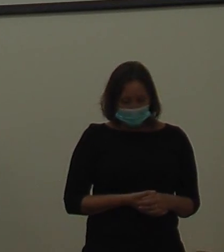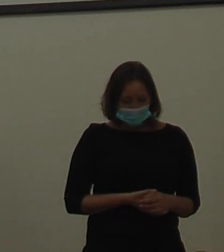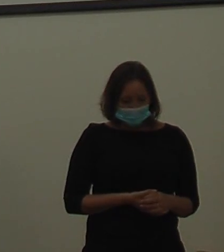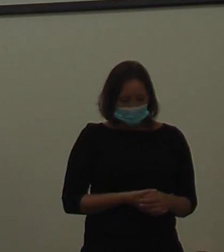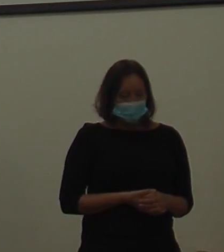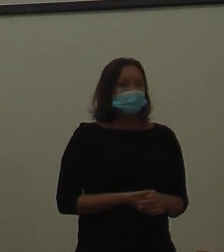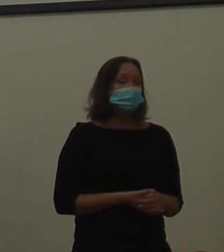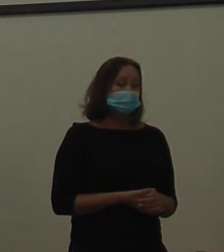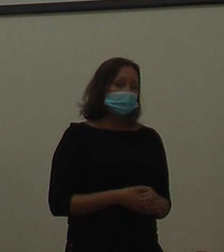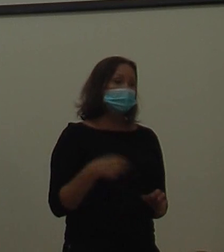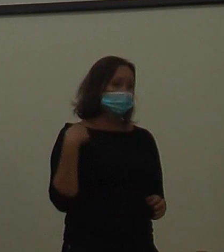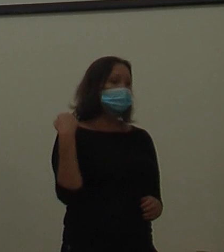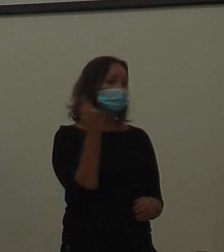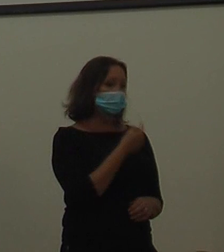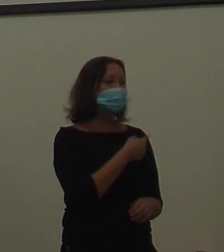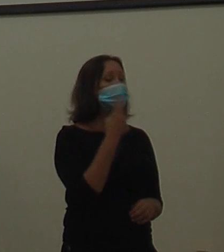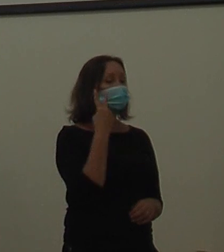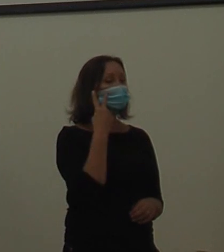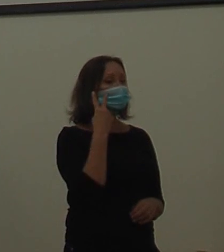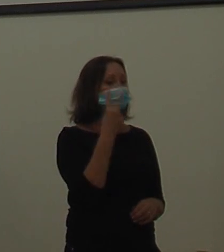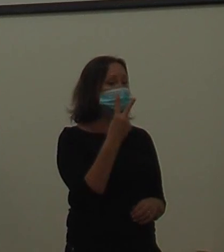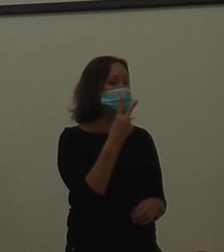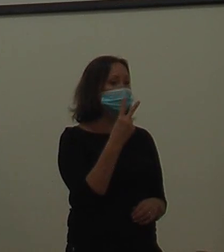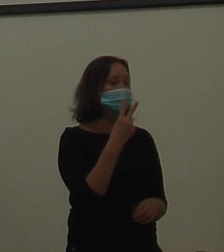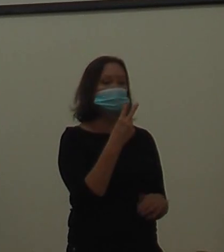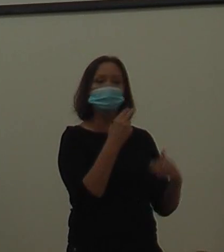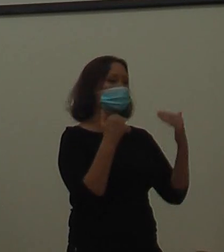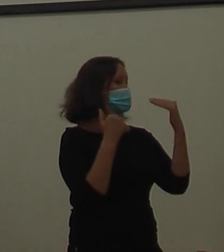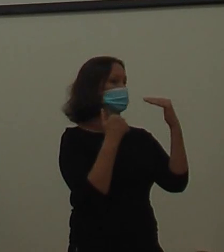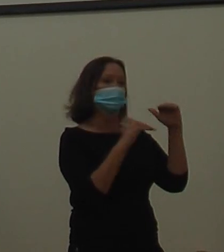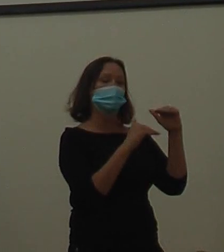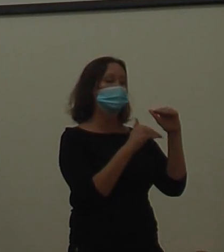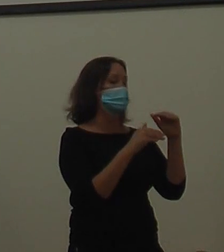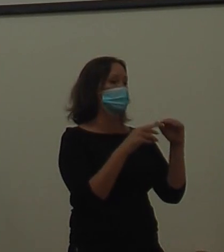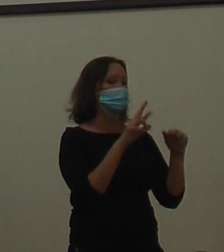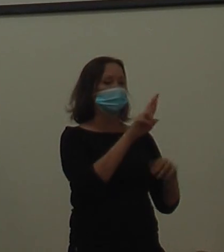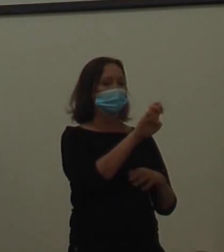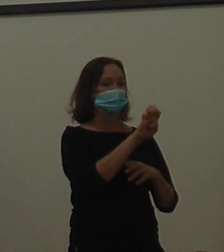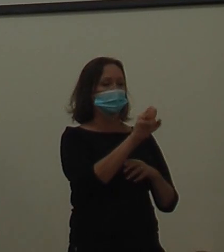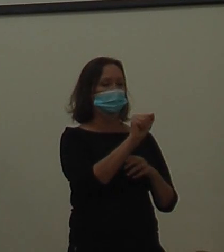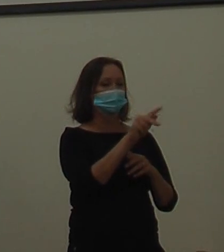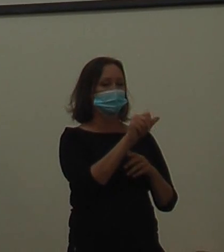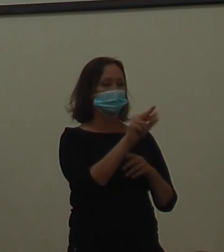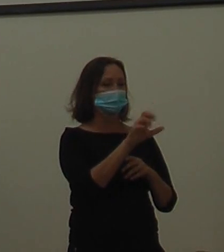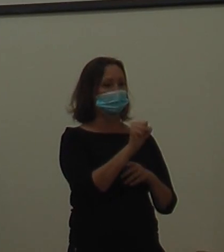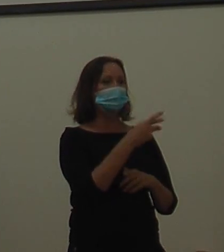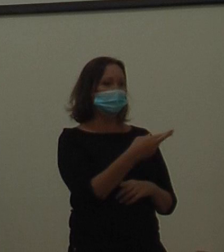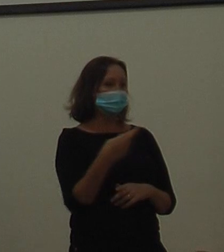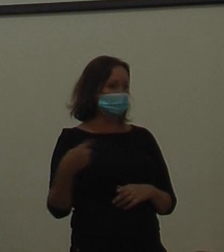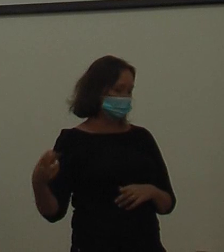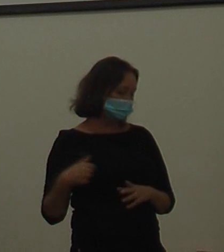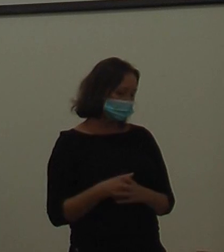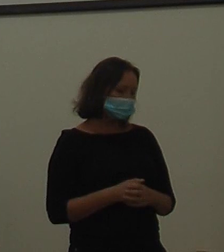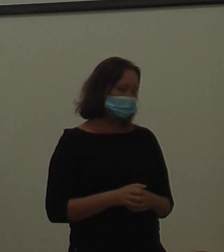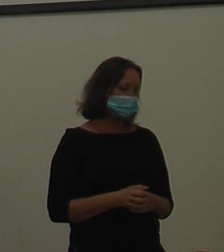And so we see these unlimited resources. Ephesians 3:20. "Now to him who is able to do